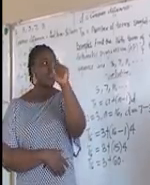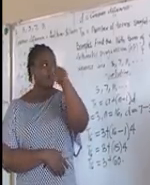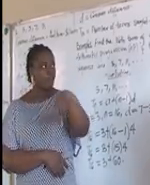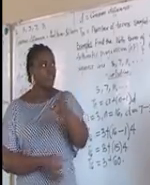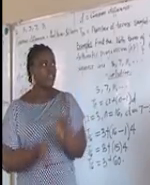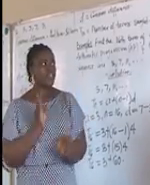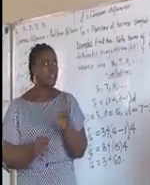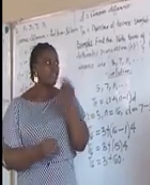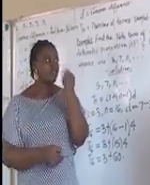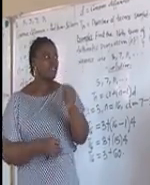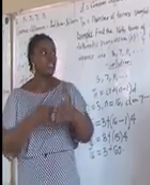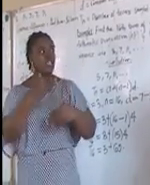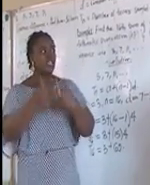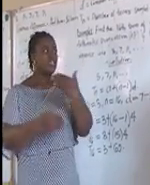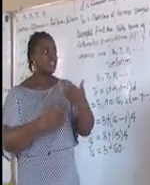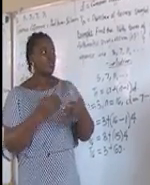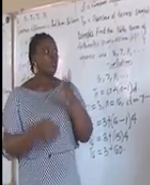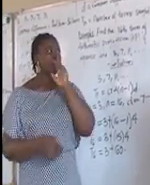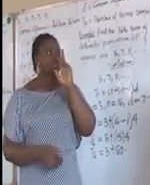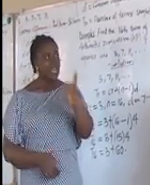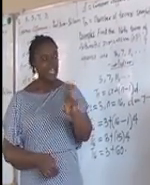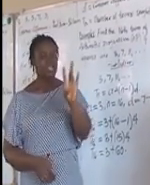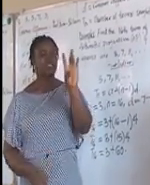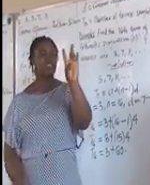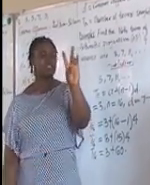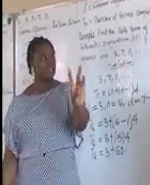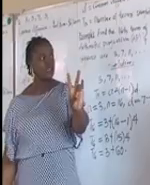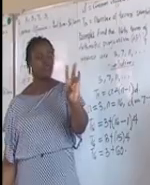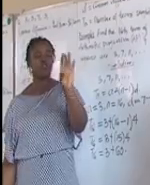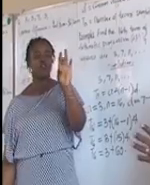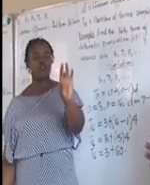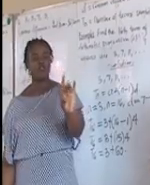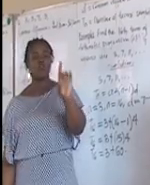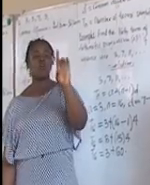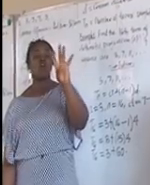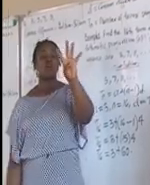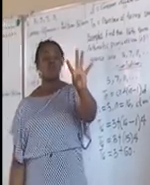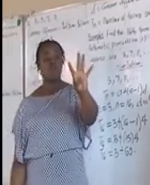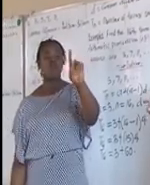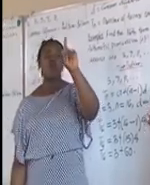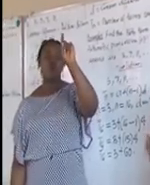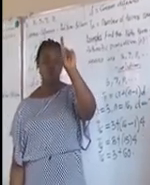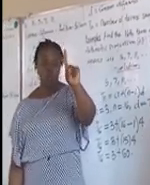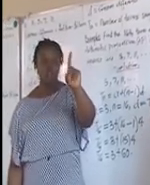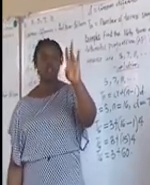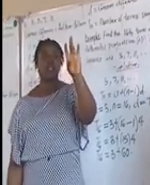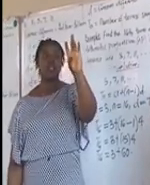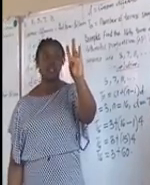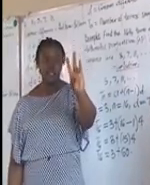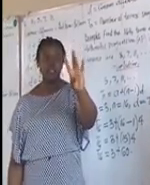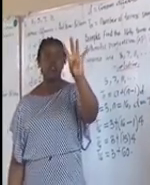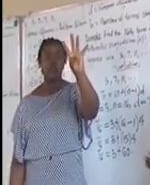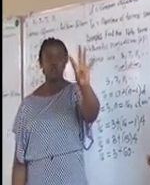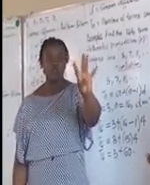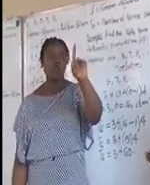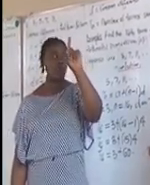If the sequence are 7, 4, 1, you observe, viewers, that